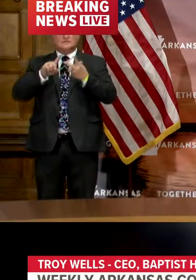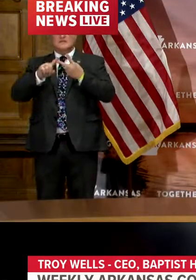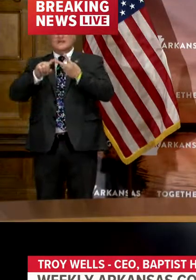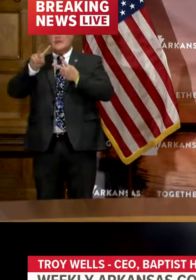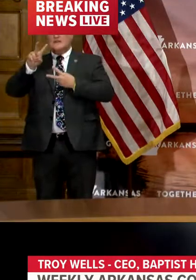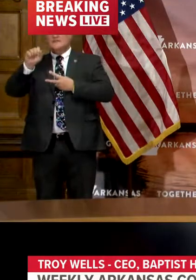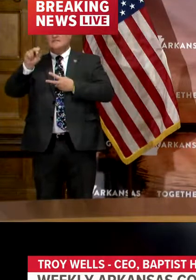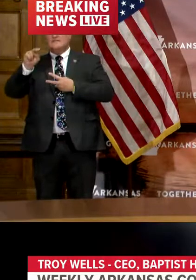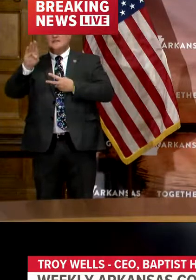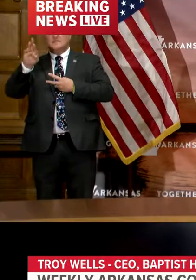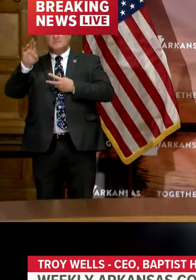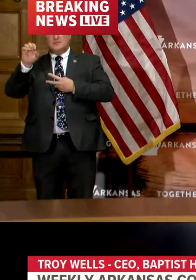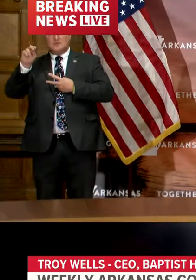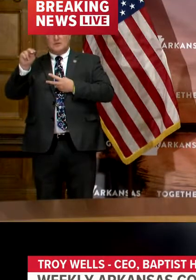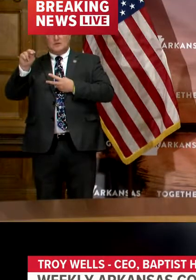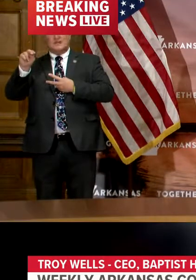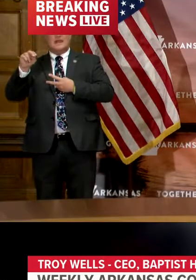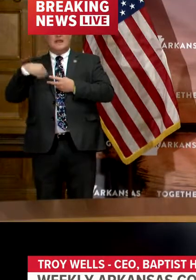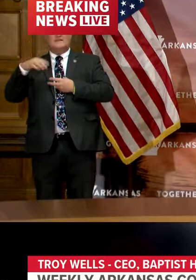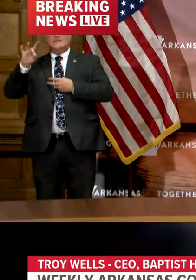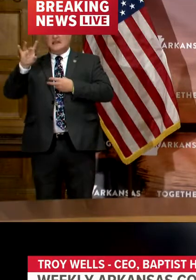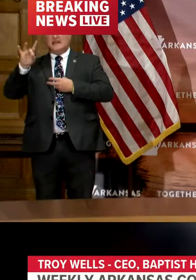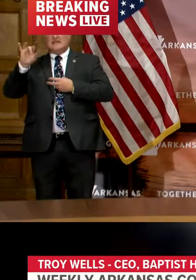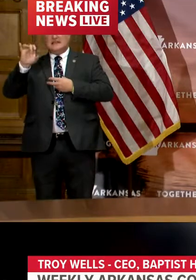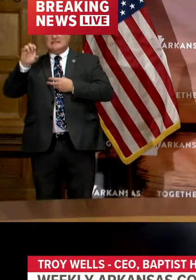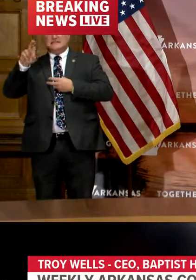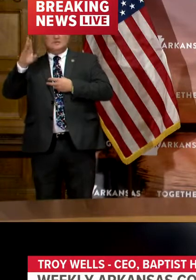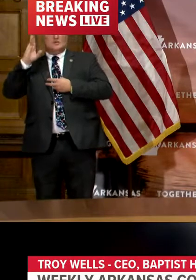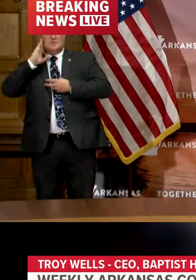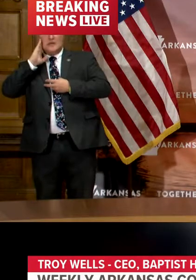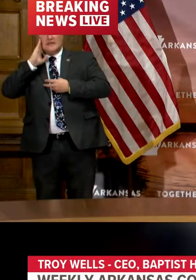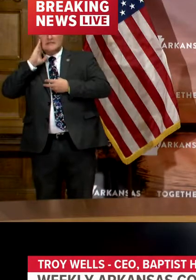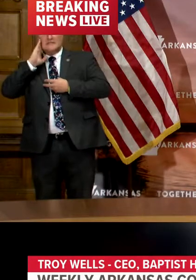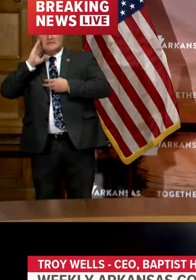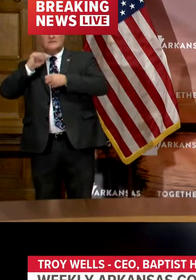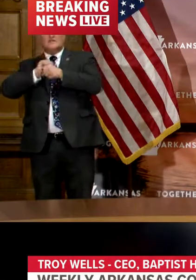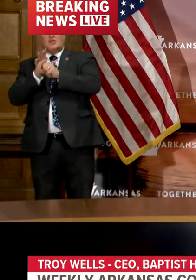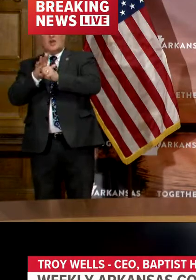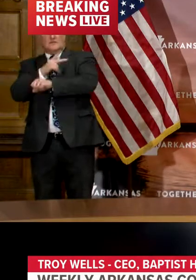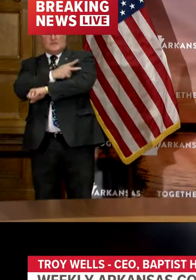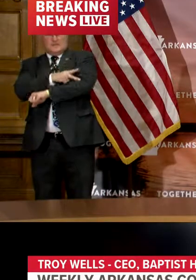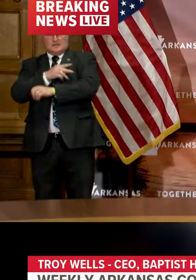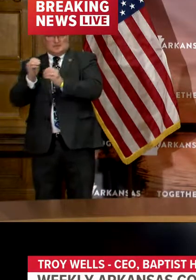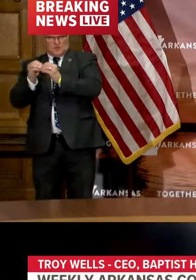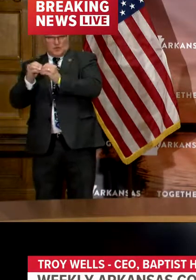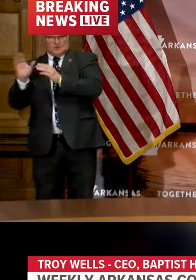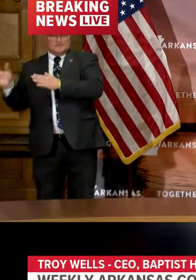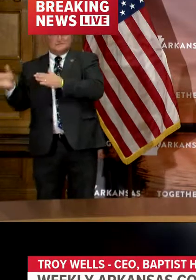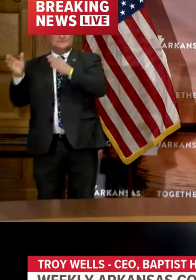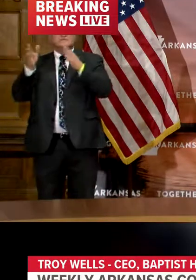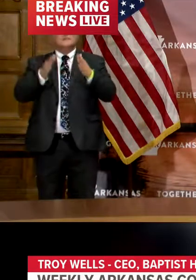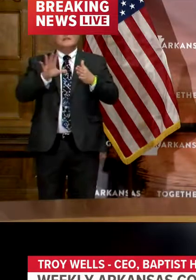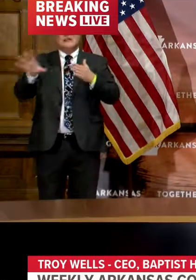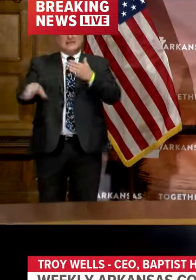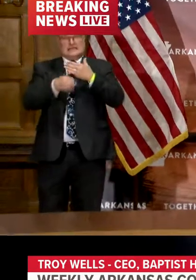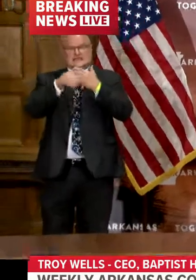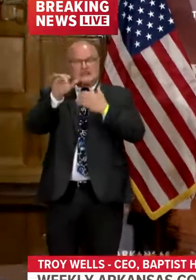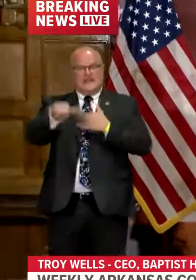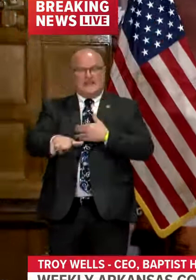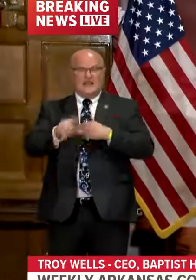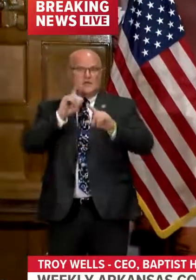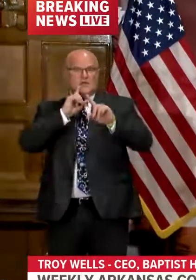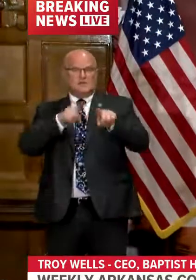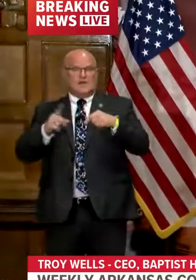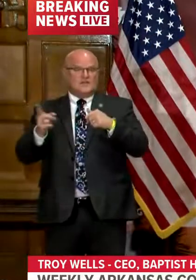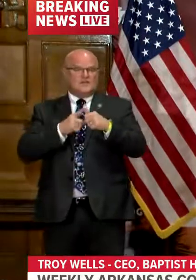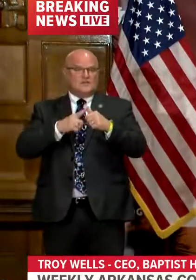Van Buren Hospital will have 8 ICU capable beds available for COVID patients in that facility. In addition to that, responding